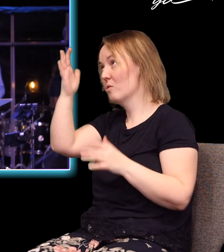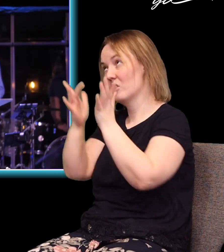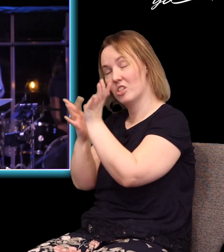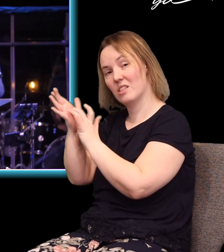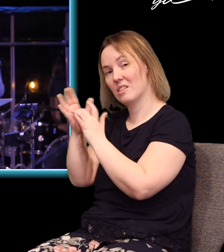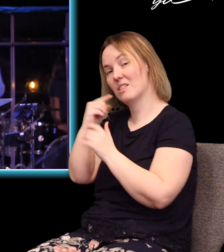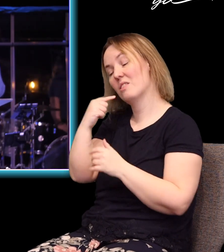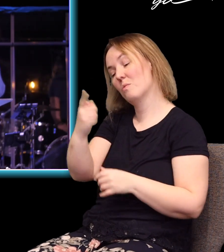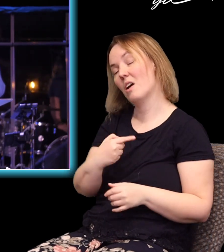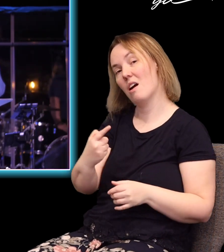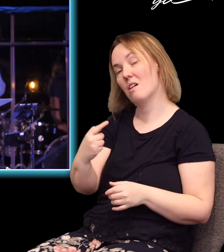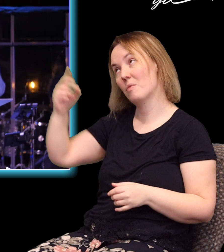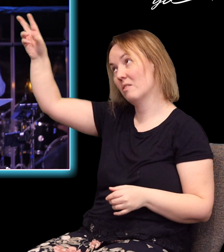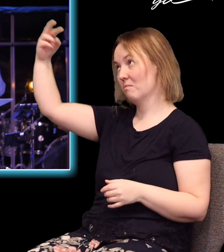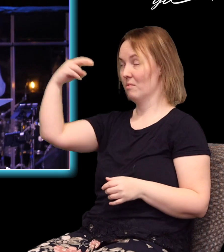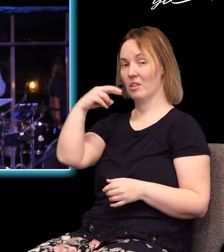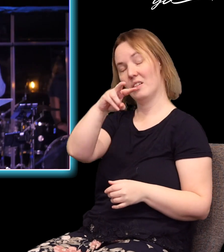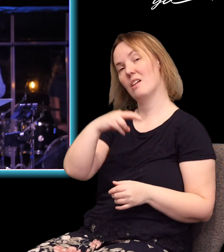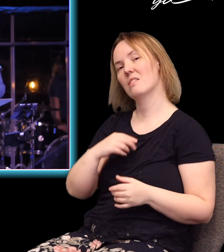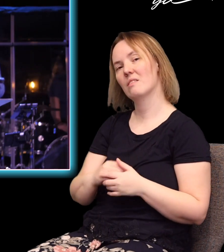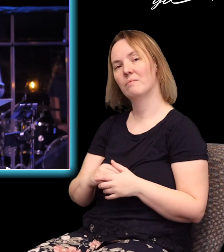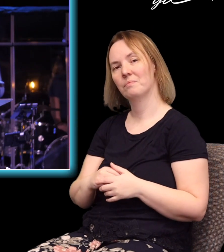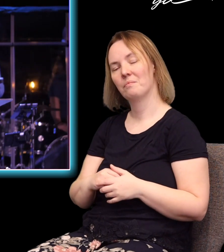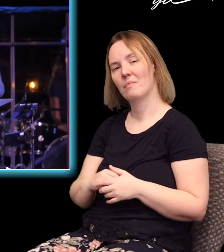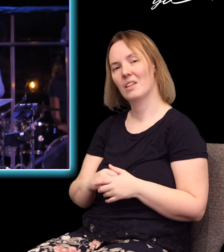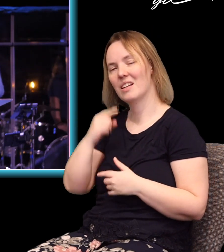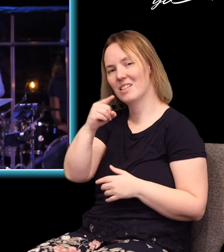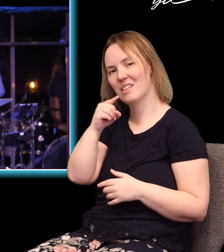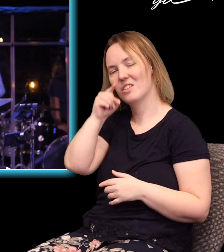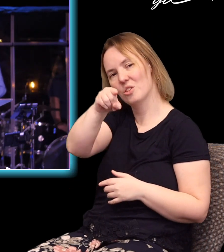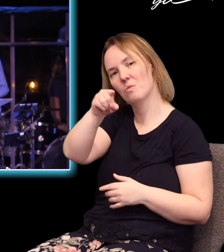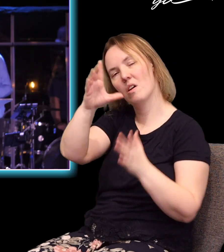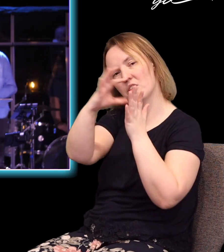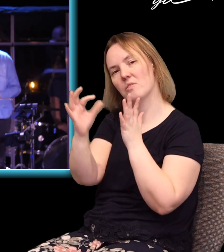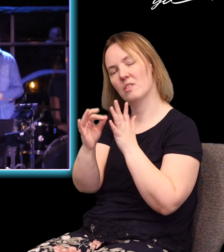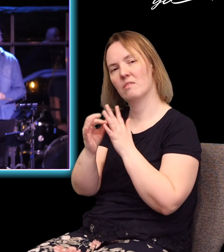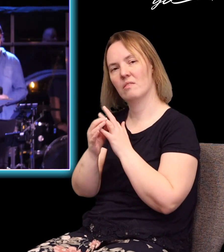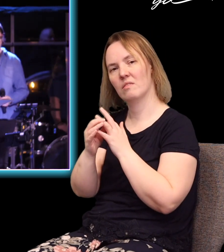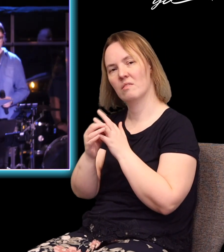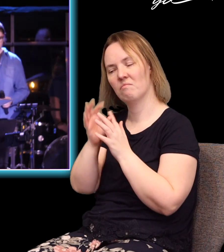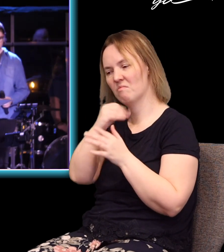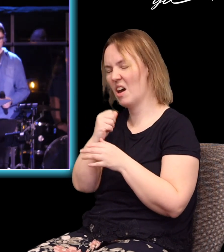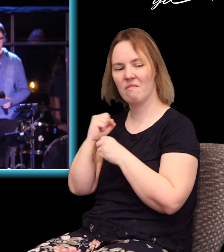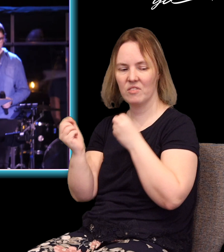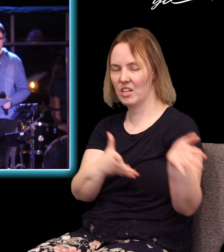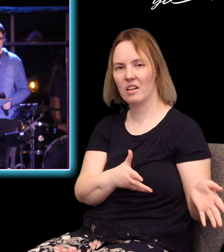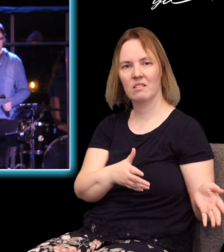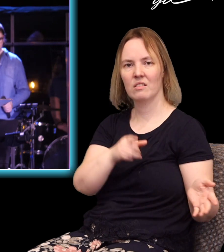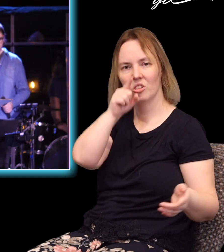we are when he looks at us. And he says, you are chosen, not